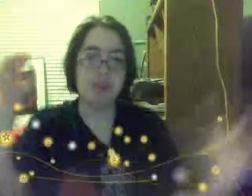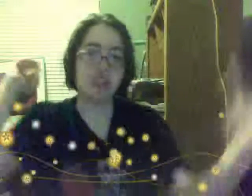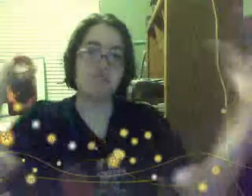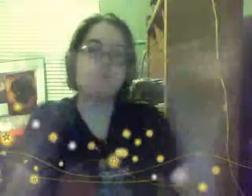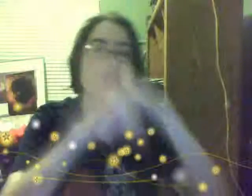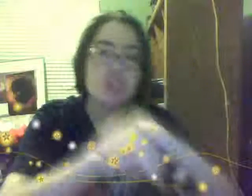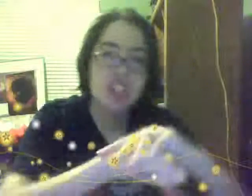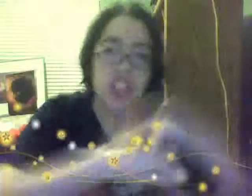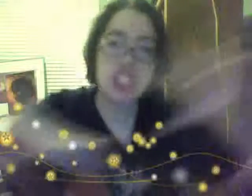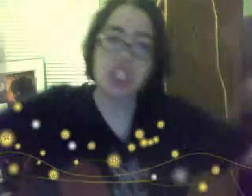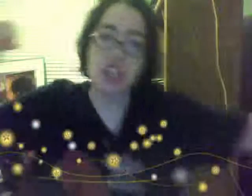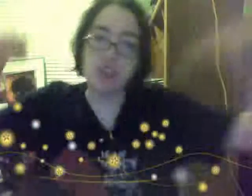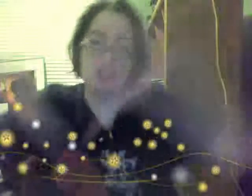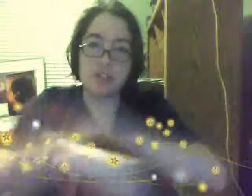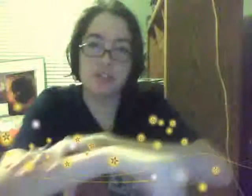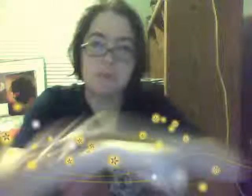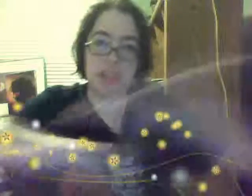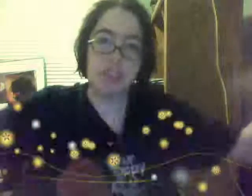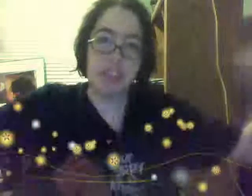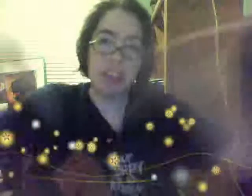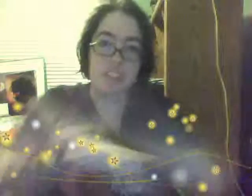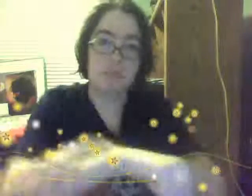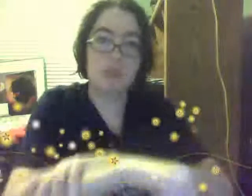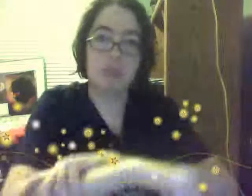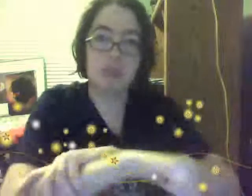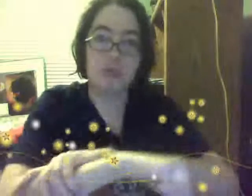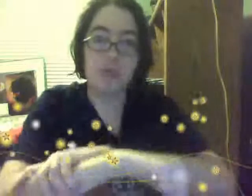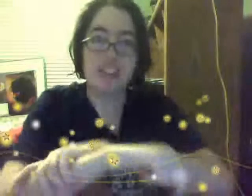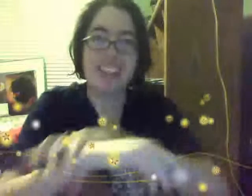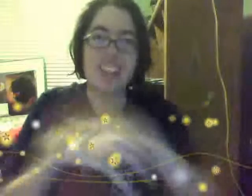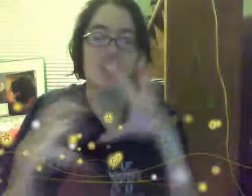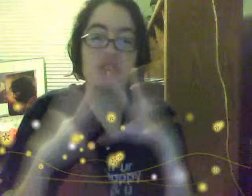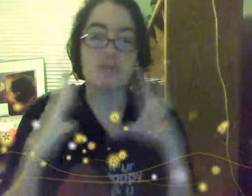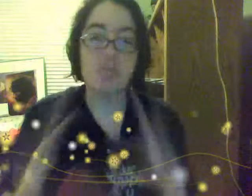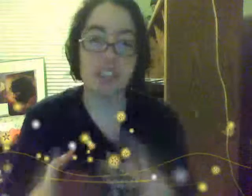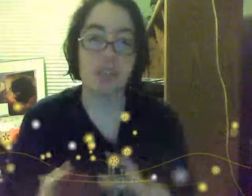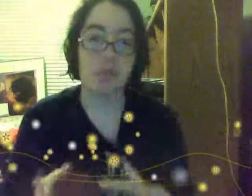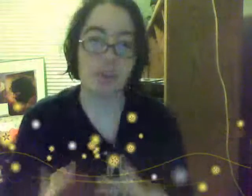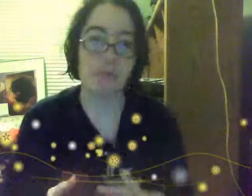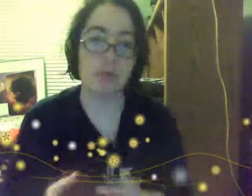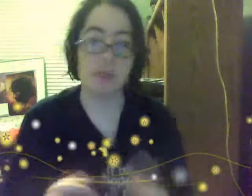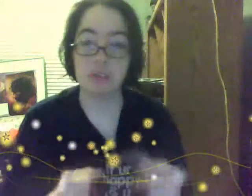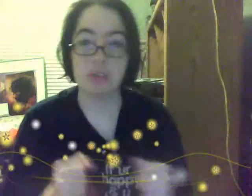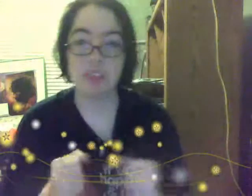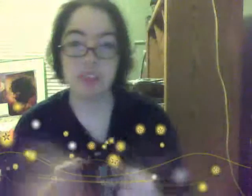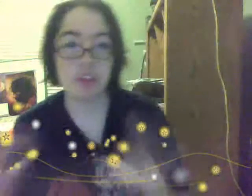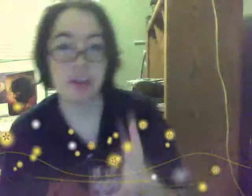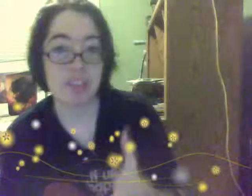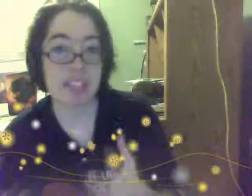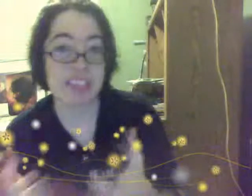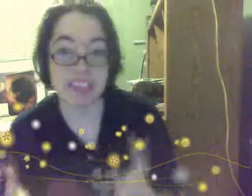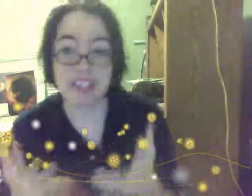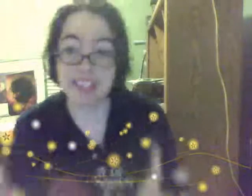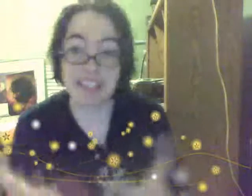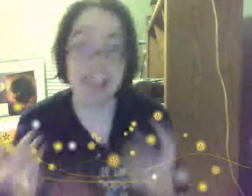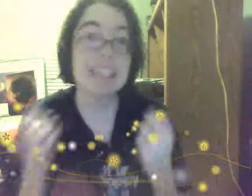are pushing their beliefs down other people's throat, and that's just really horrible, just every day, and in this case,